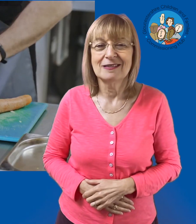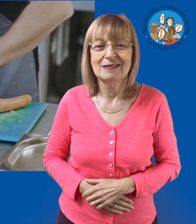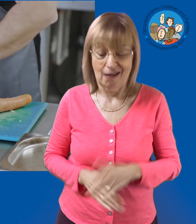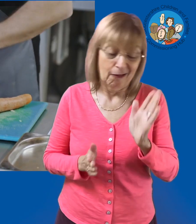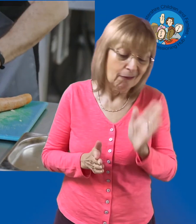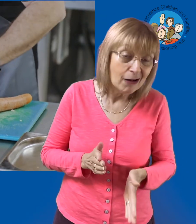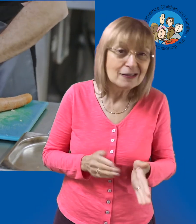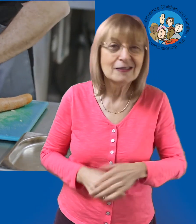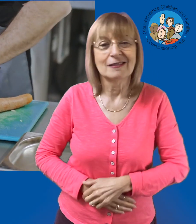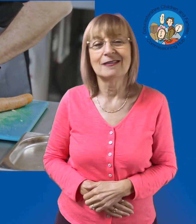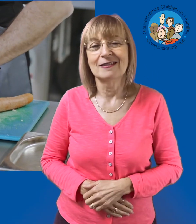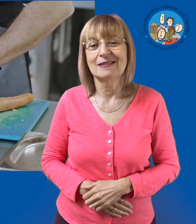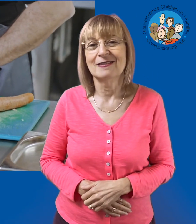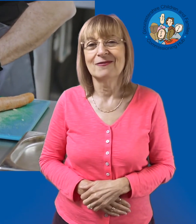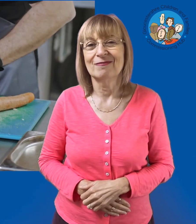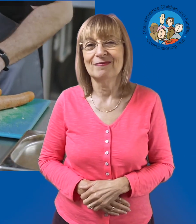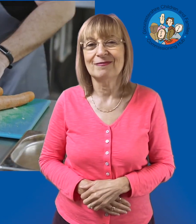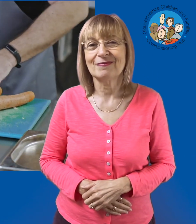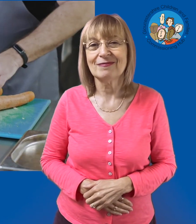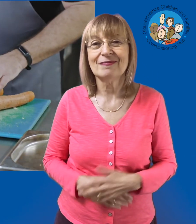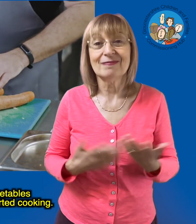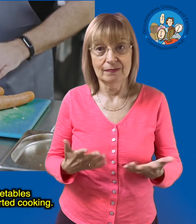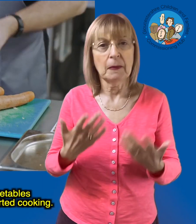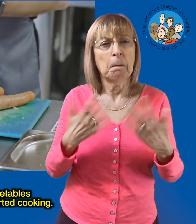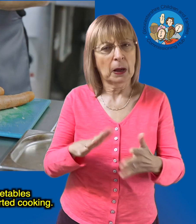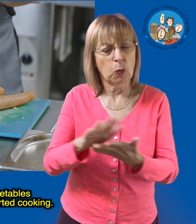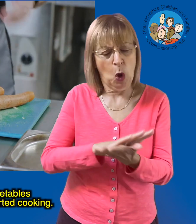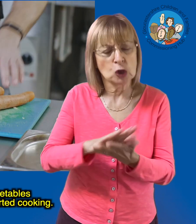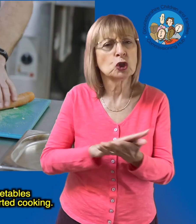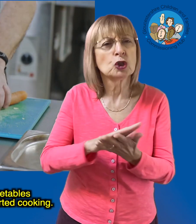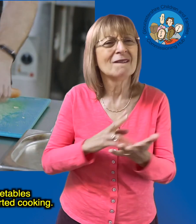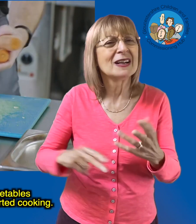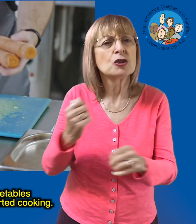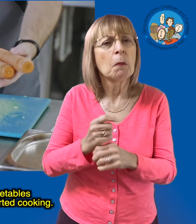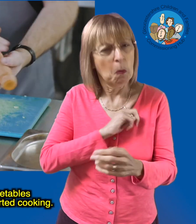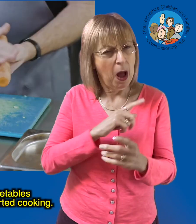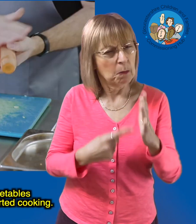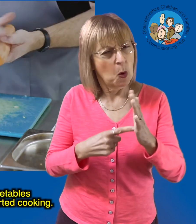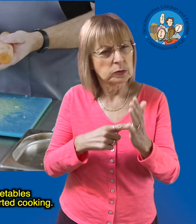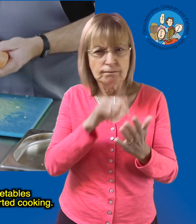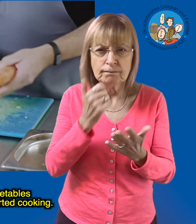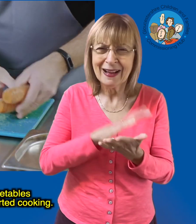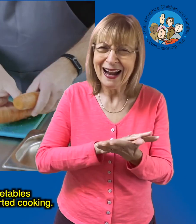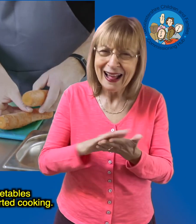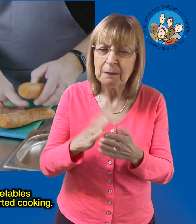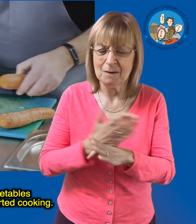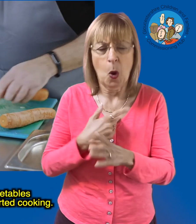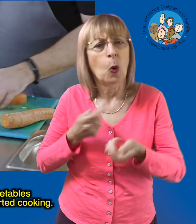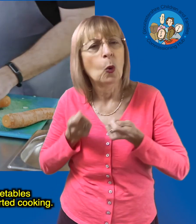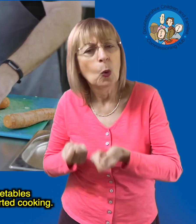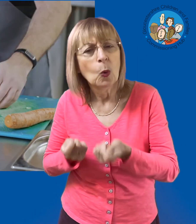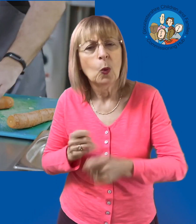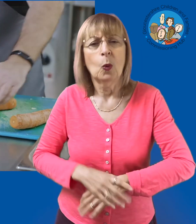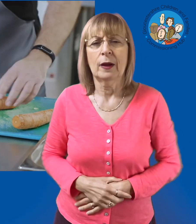top off there, top off there. Obviously, I've pre-washed these vegetables to make them nice and clean before we